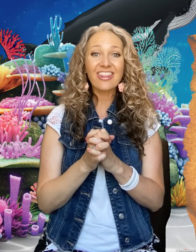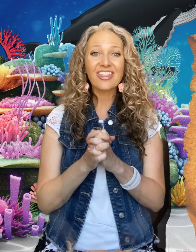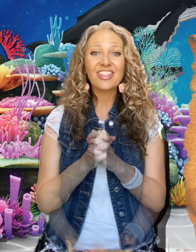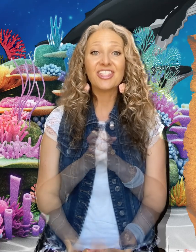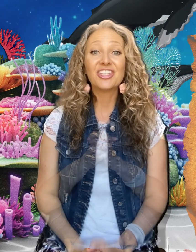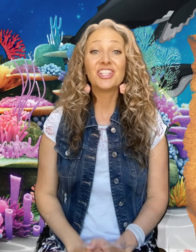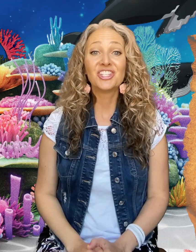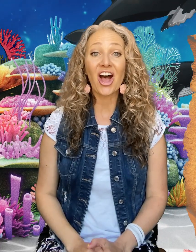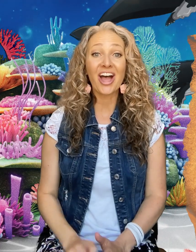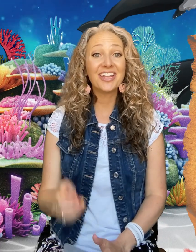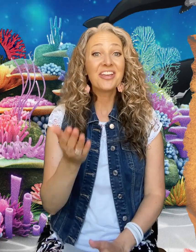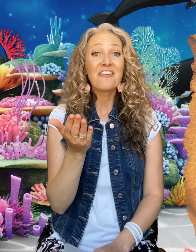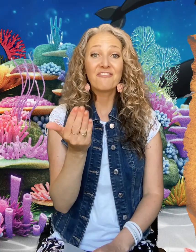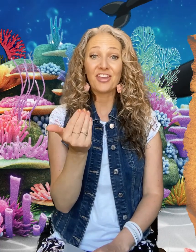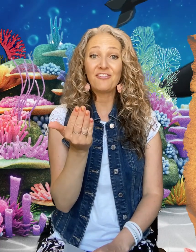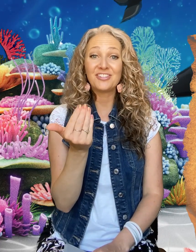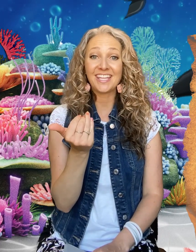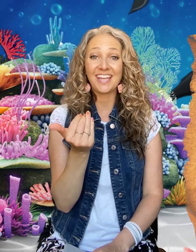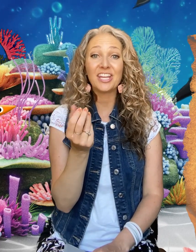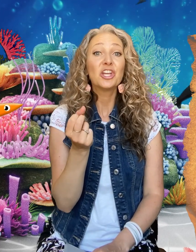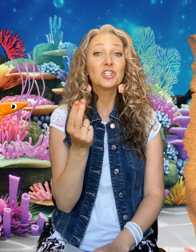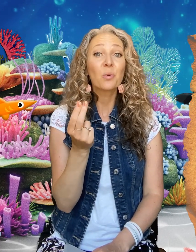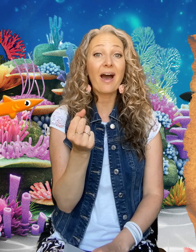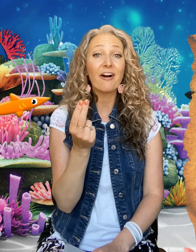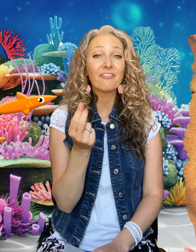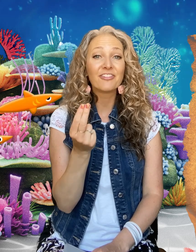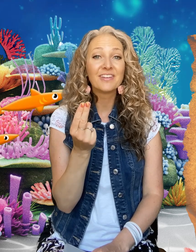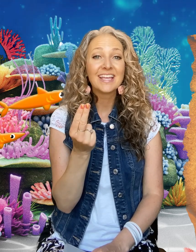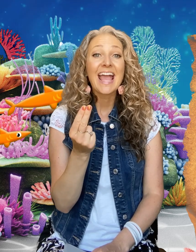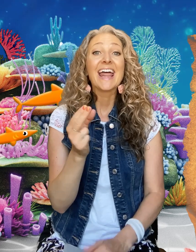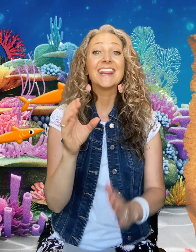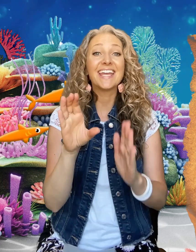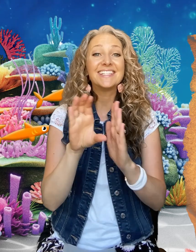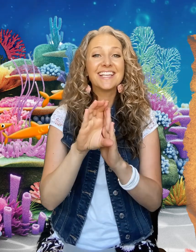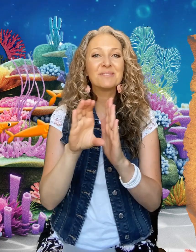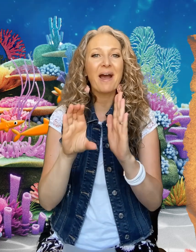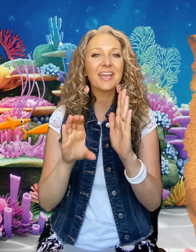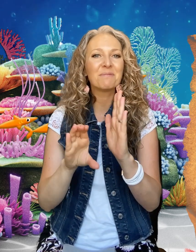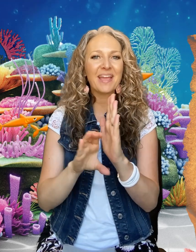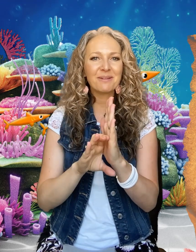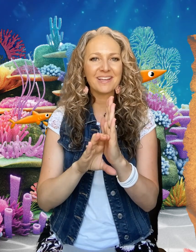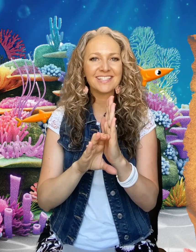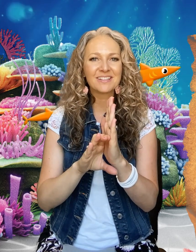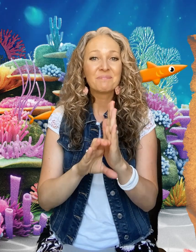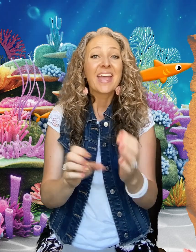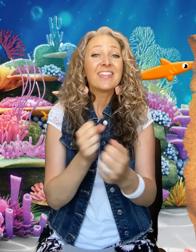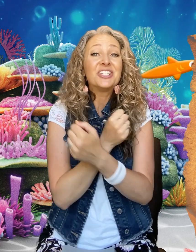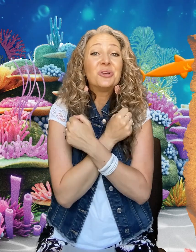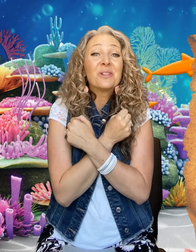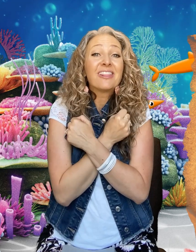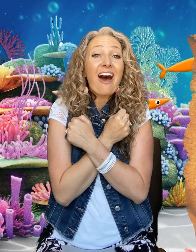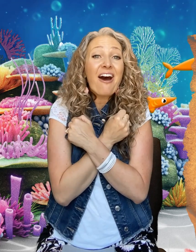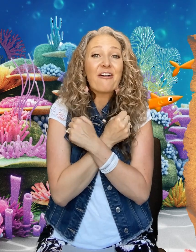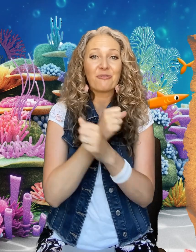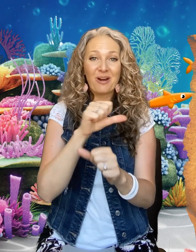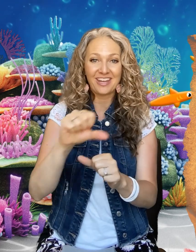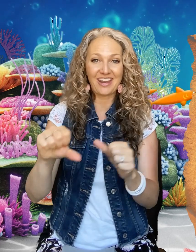together. John 15:12. This is my commandment, that you love one